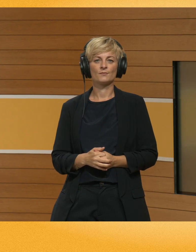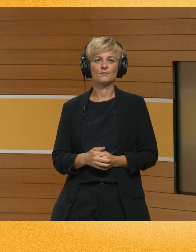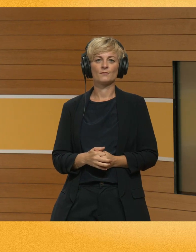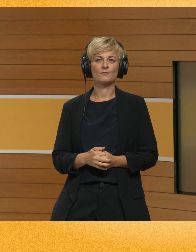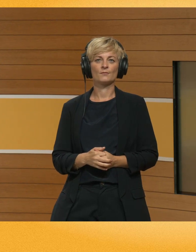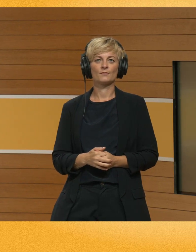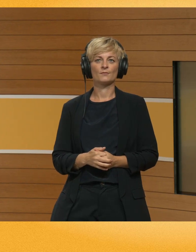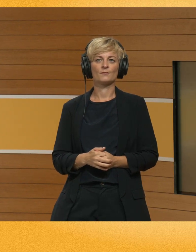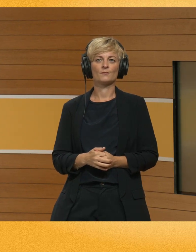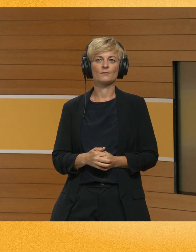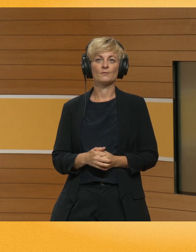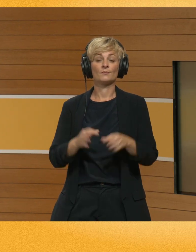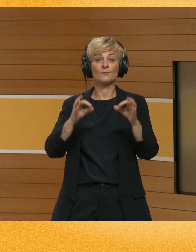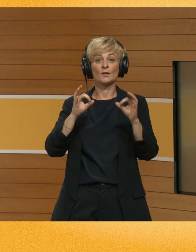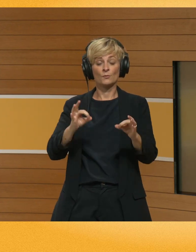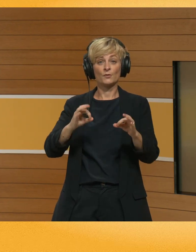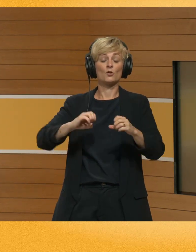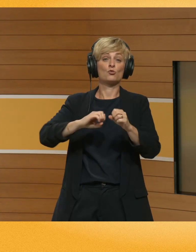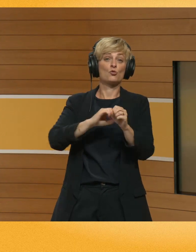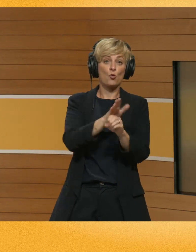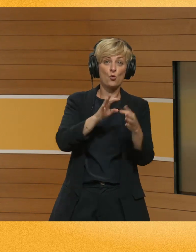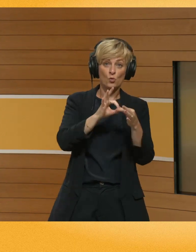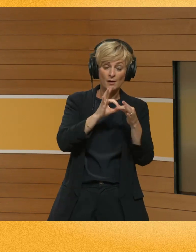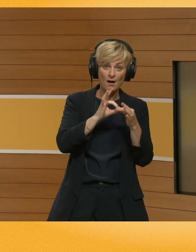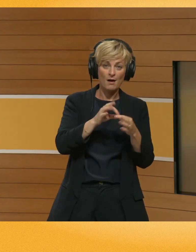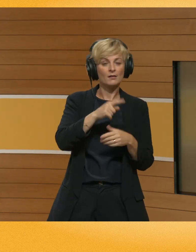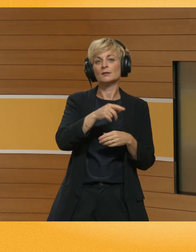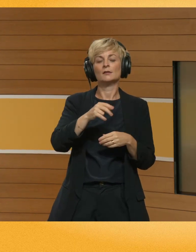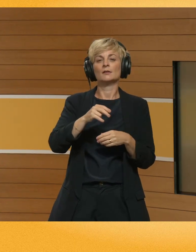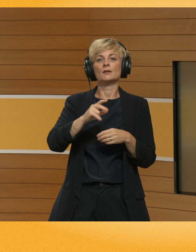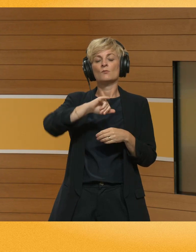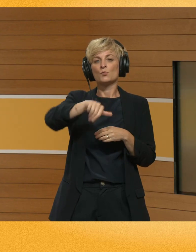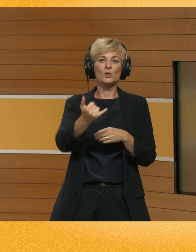stay at the Magnet for Europe study and to improve the things. So we